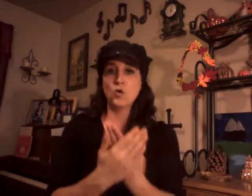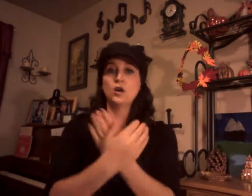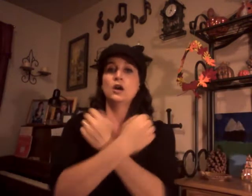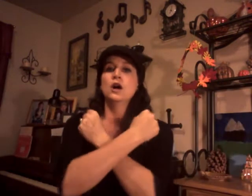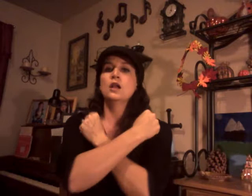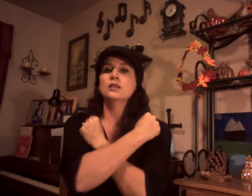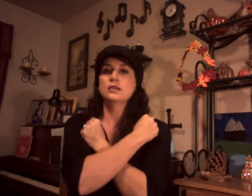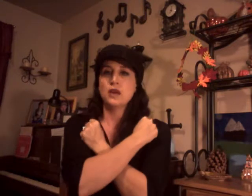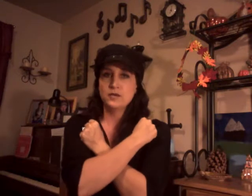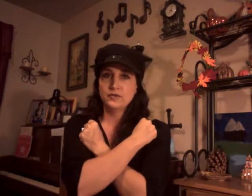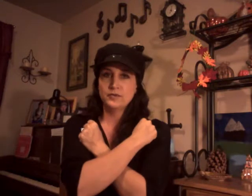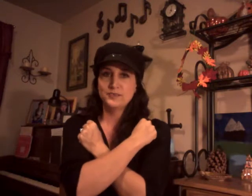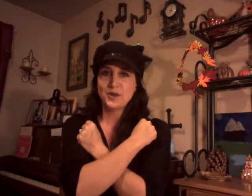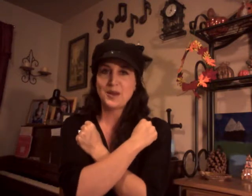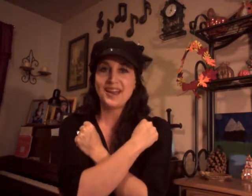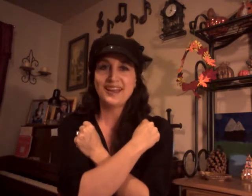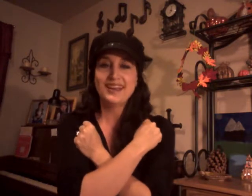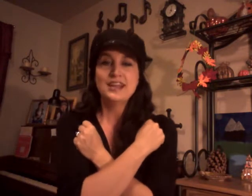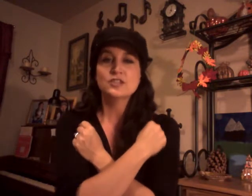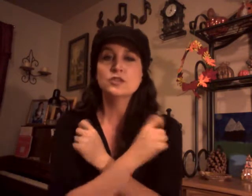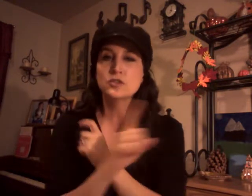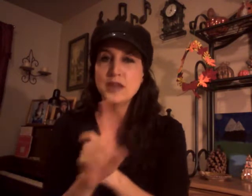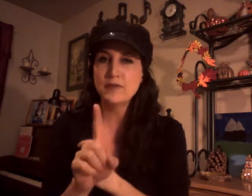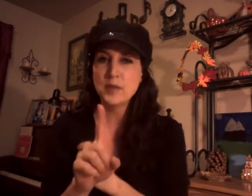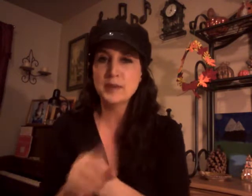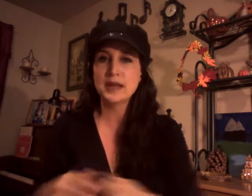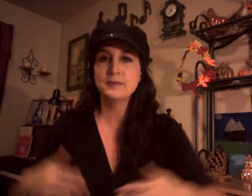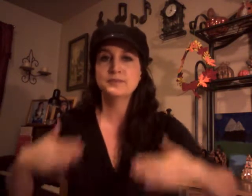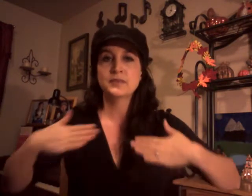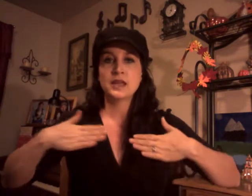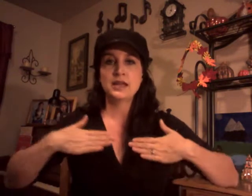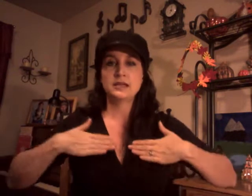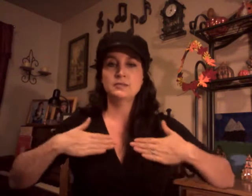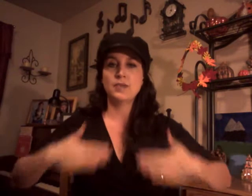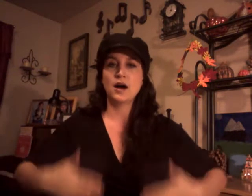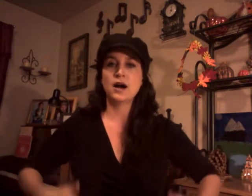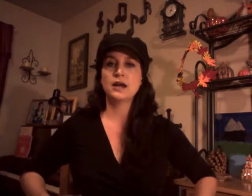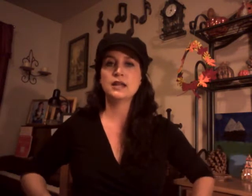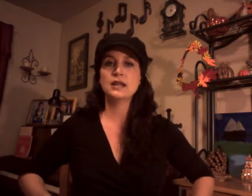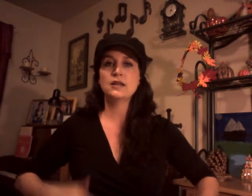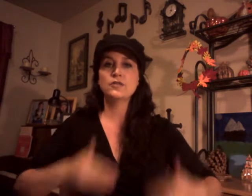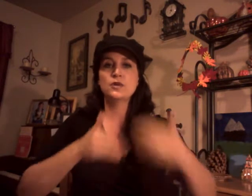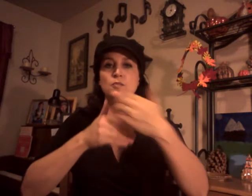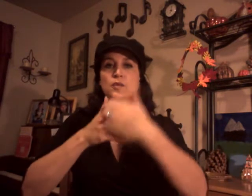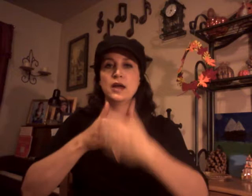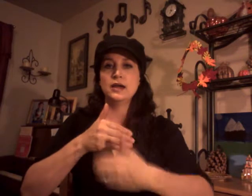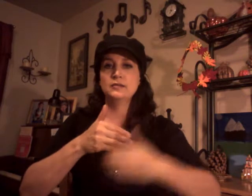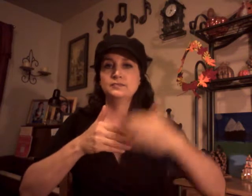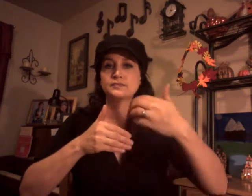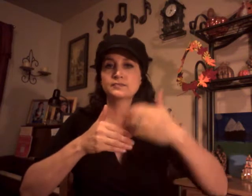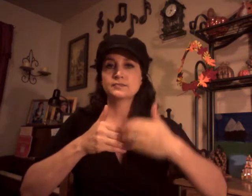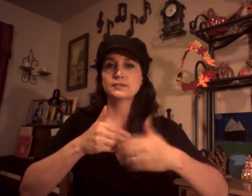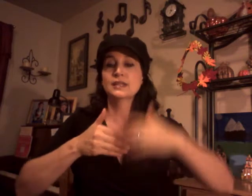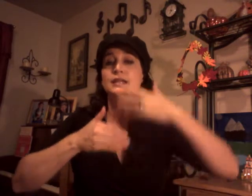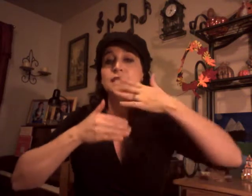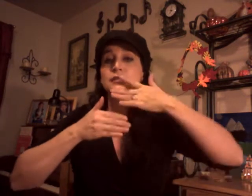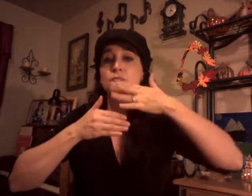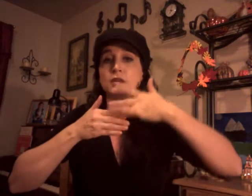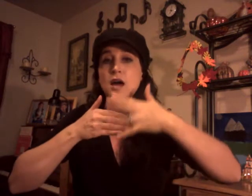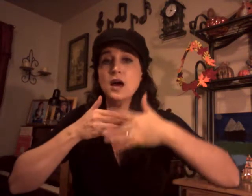for love. Okay, so let's do that from the beginning. His body, the bread. His